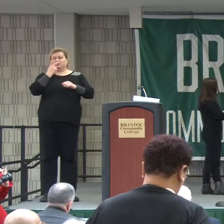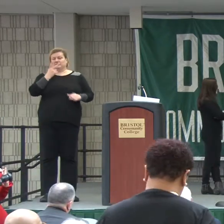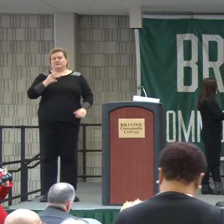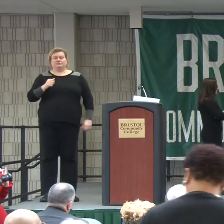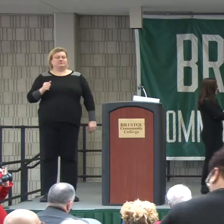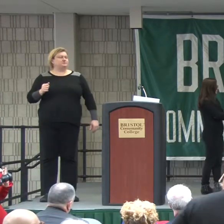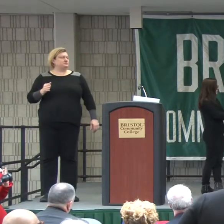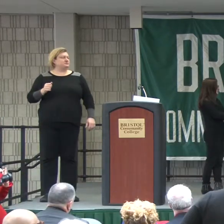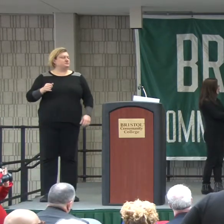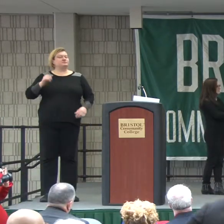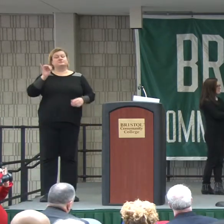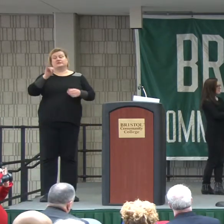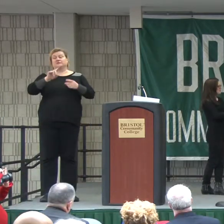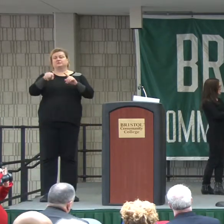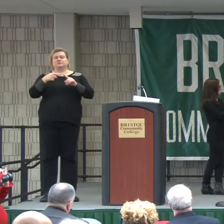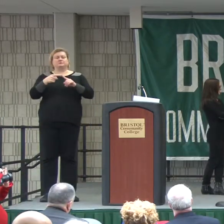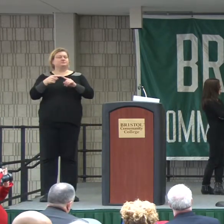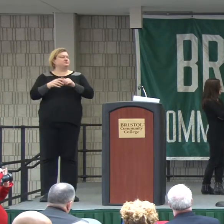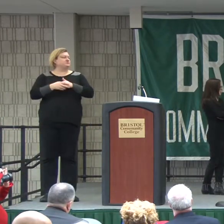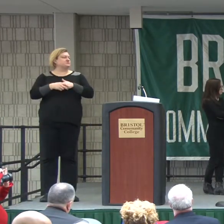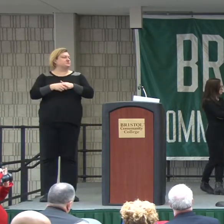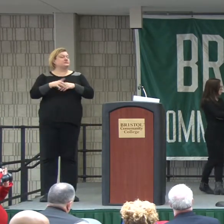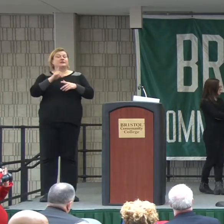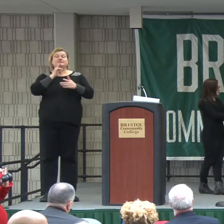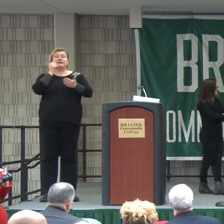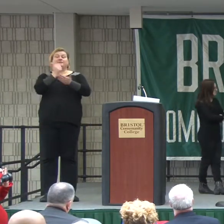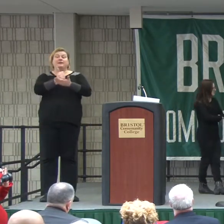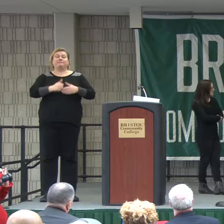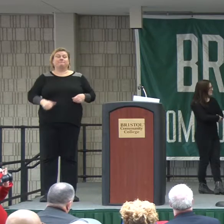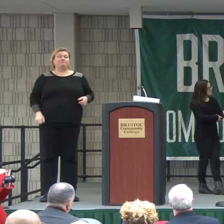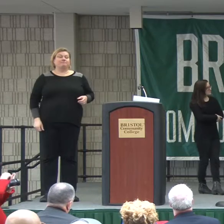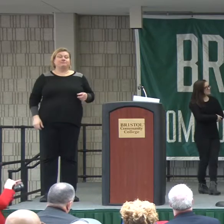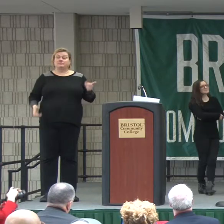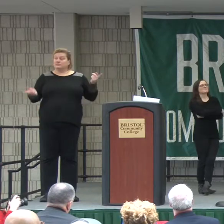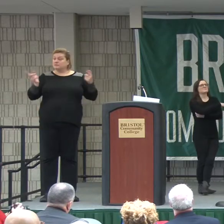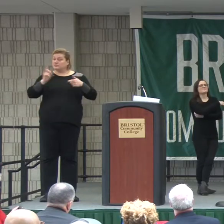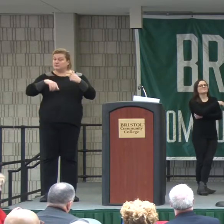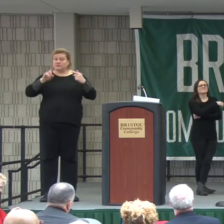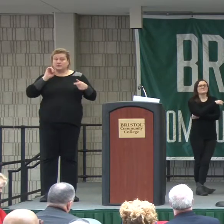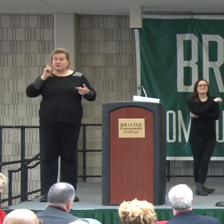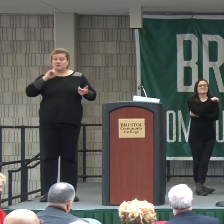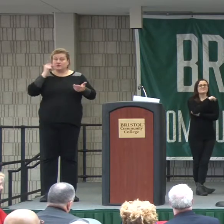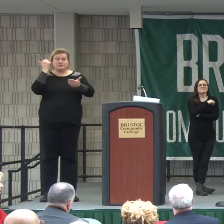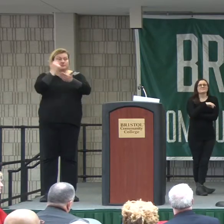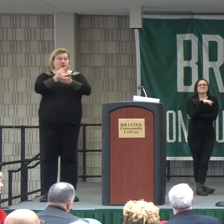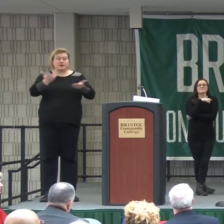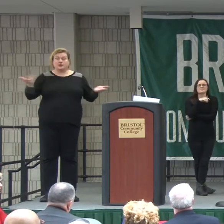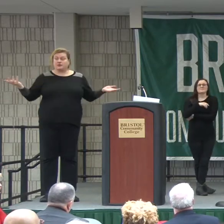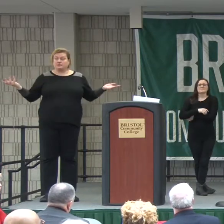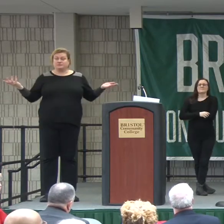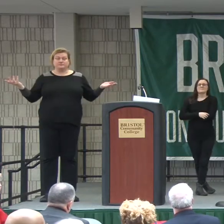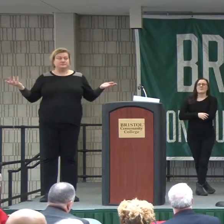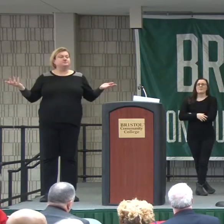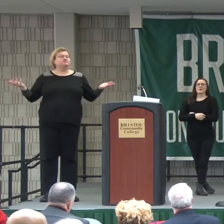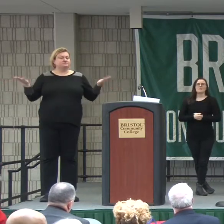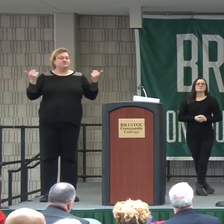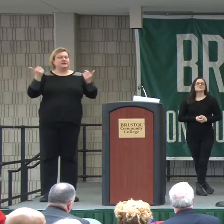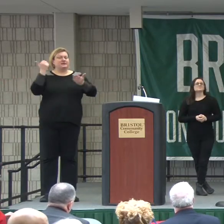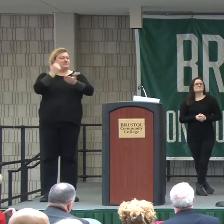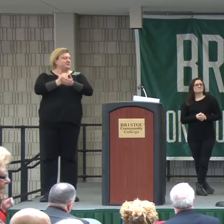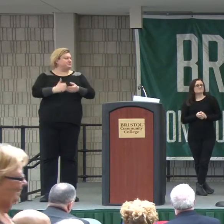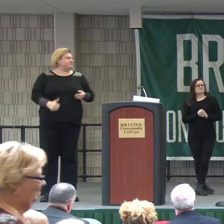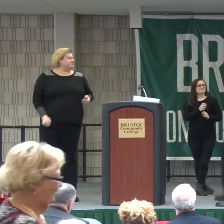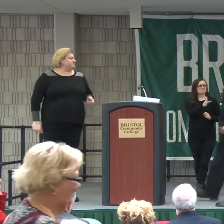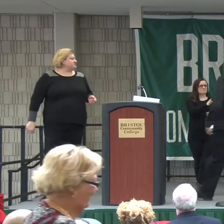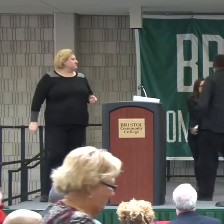see. That's what it's all about. Somebody say amen. Amen. I can't hear you. Make some noise so I can talk about it. Somebody say amen. Amen.